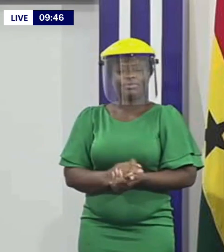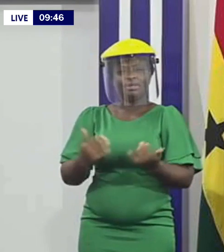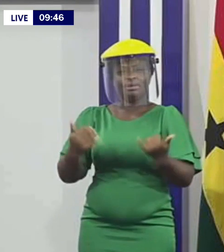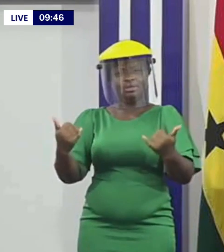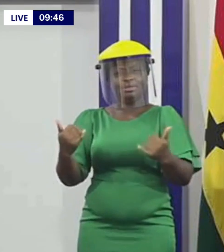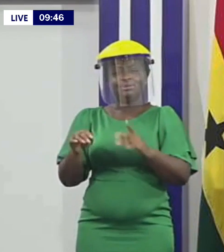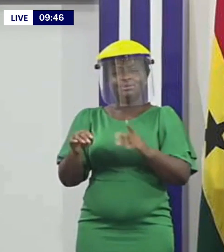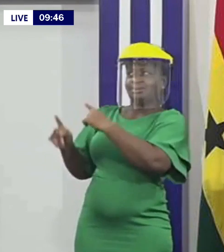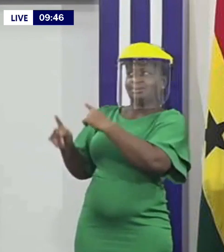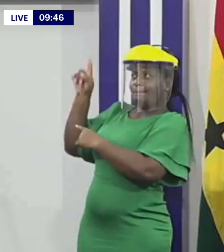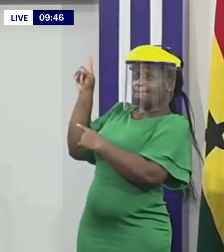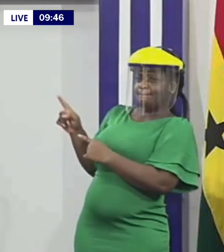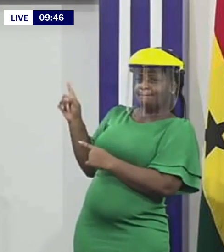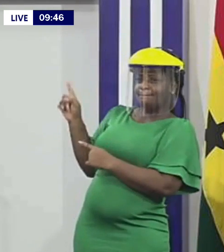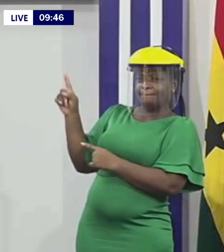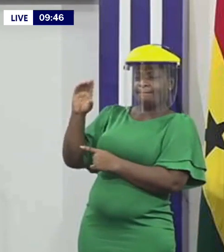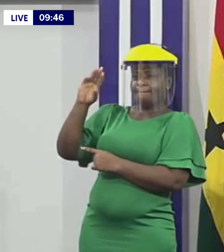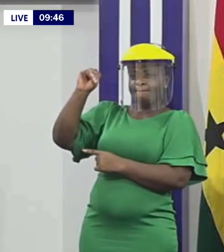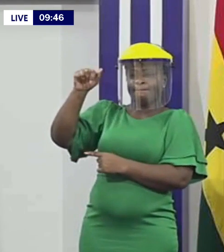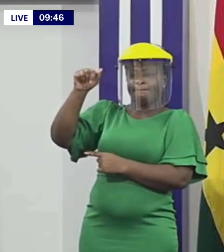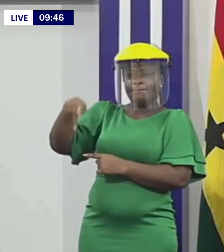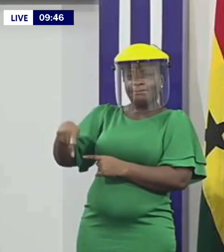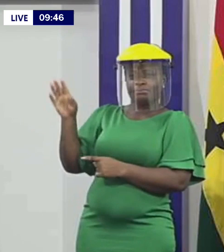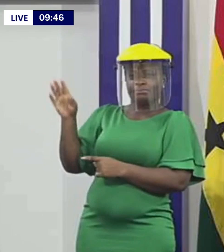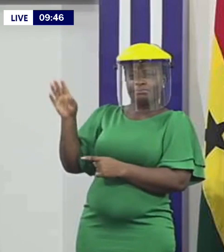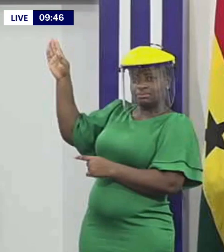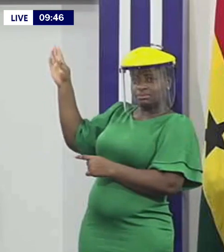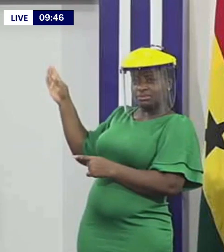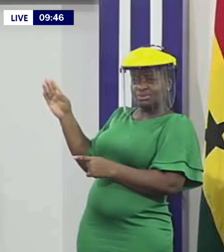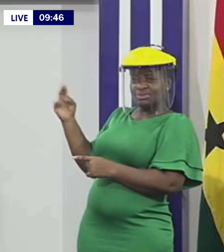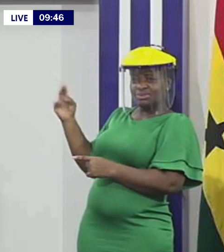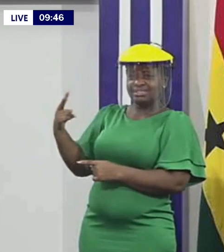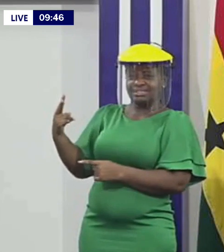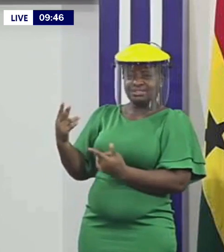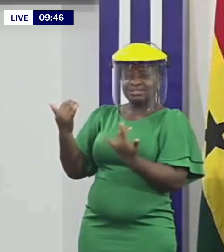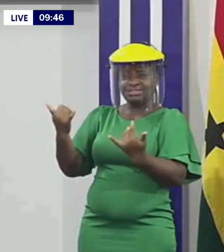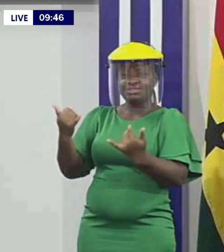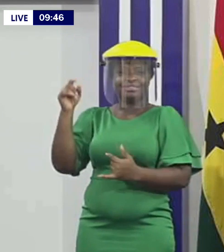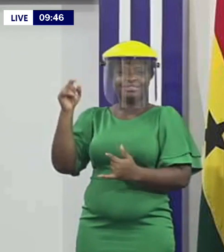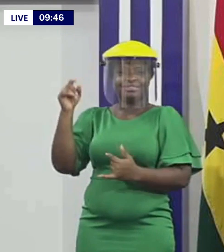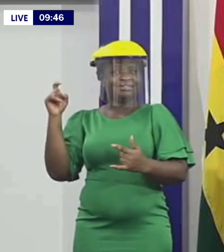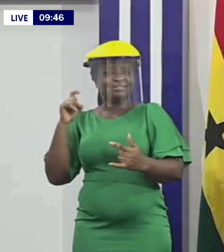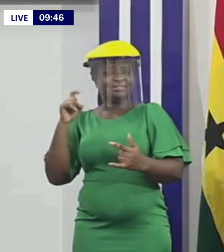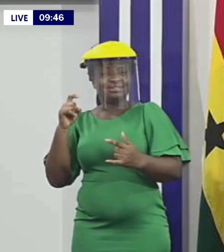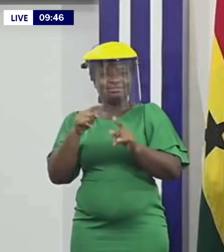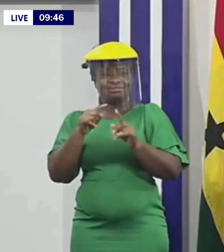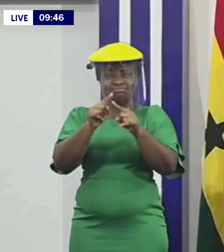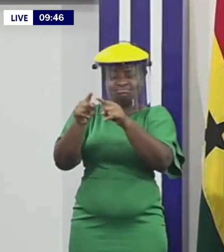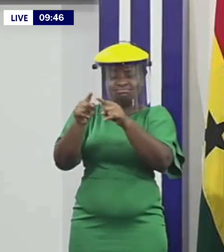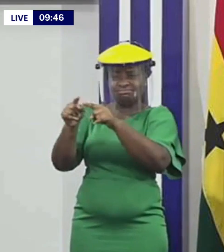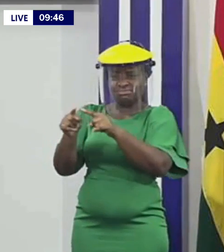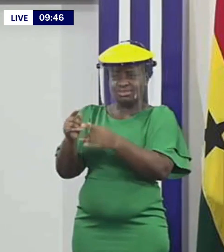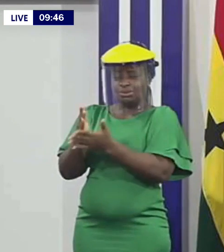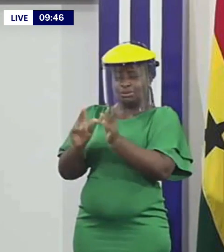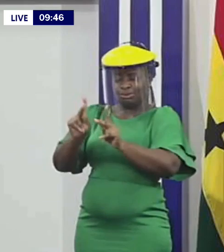chart that you may see next is the sex distribution for those in the country that